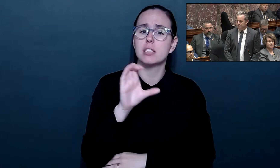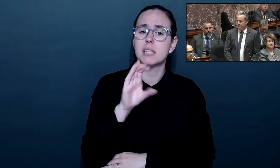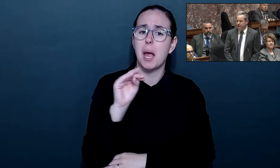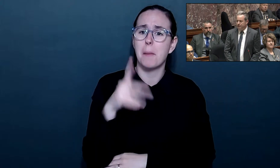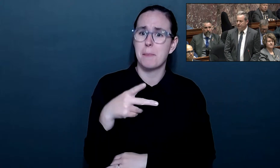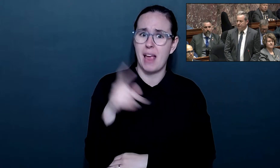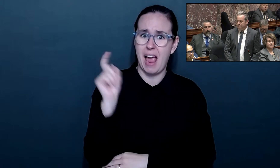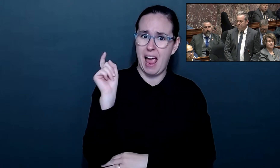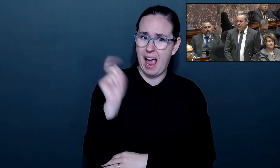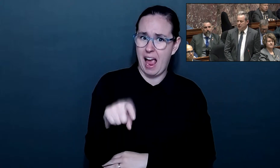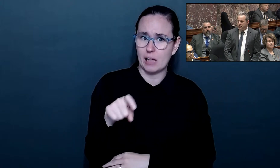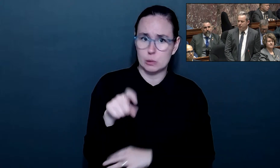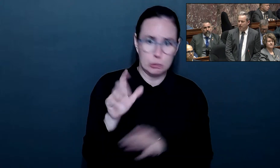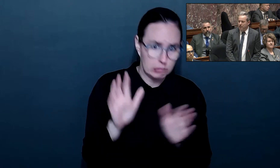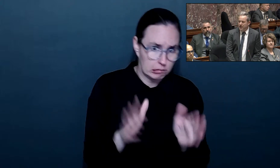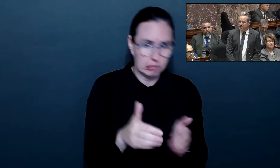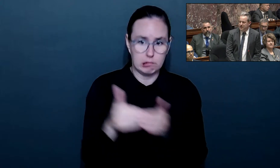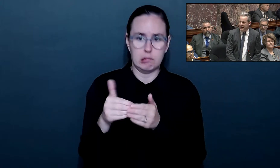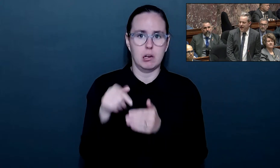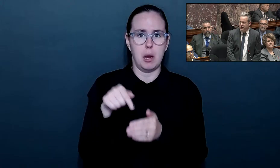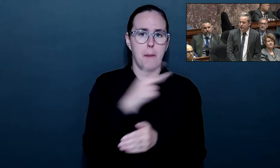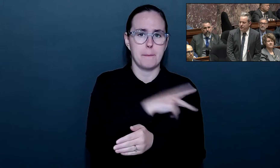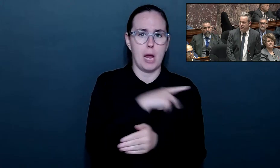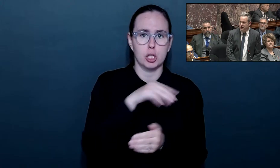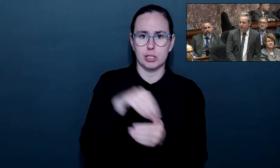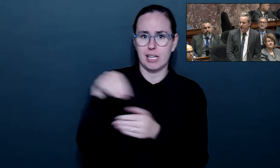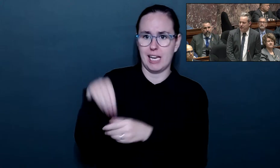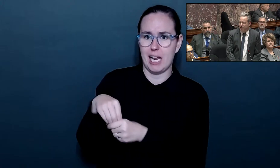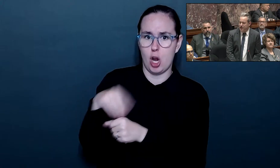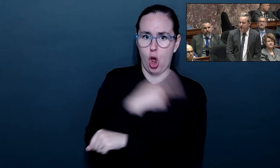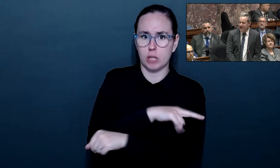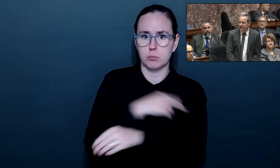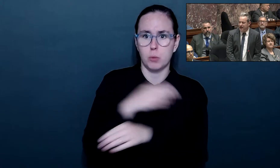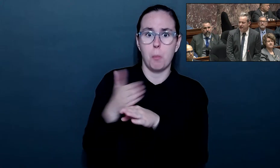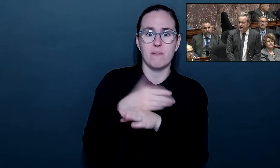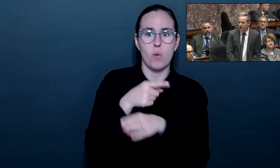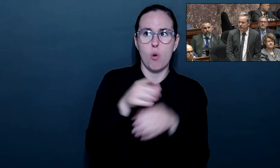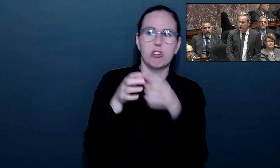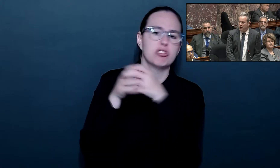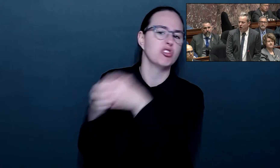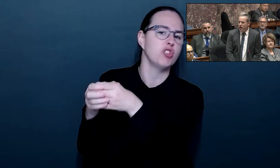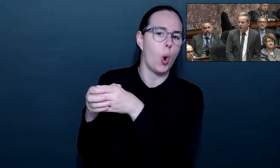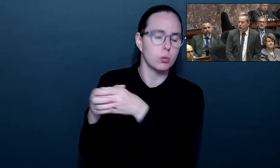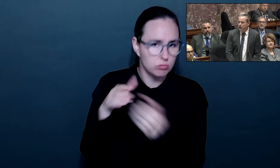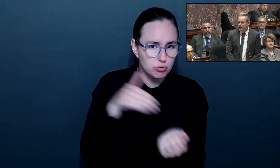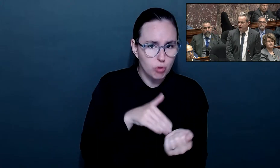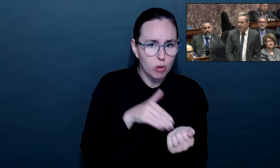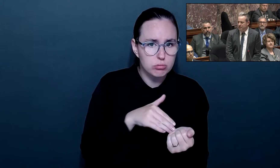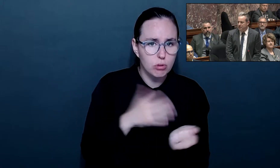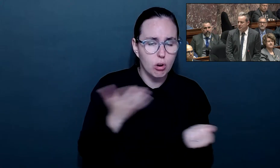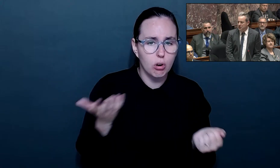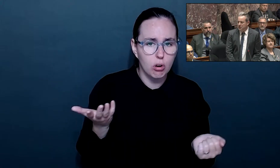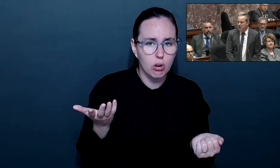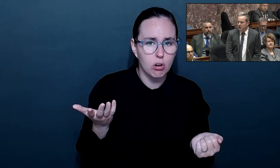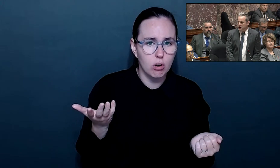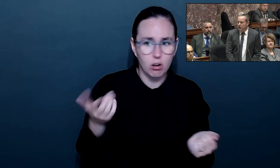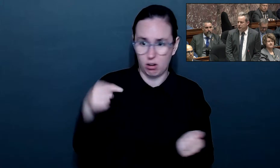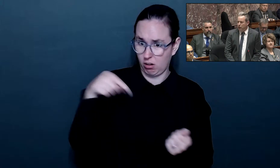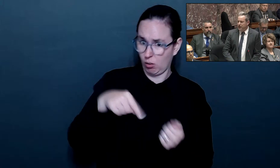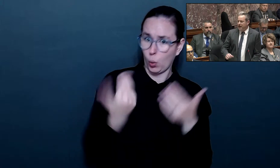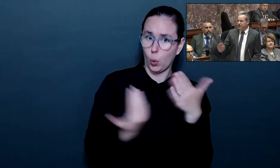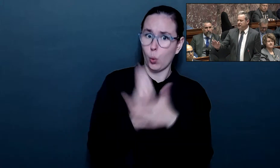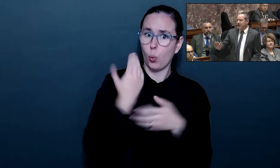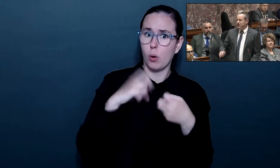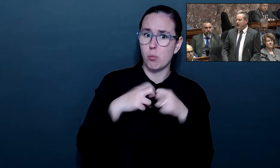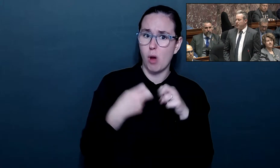House. The problem is the answers the Premier has been giving in this House aren't new either. The